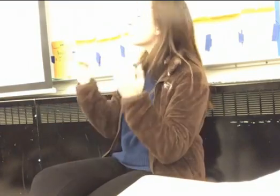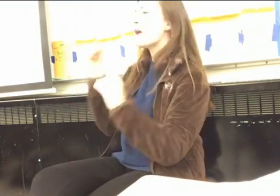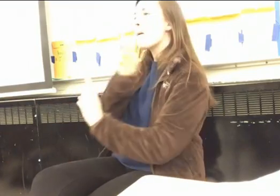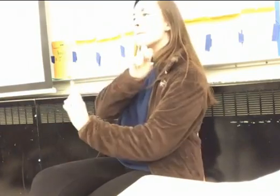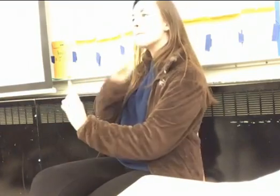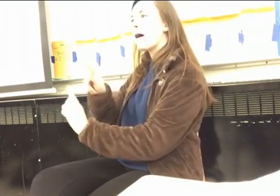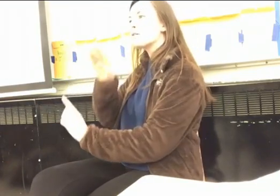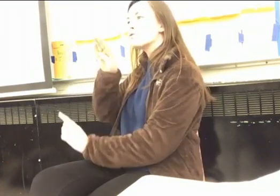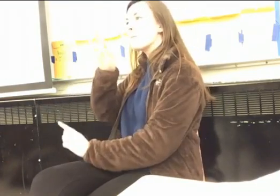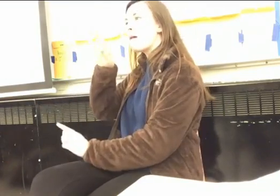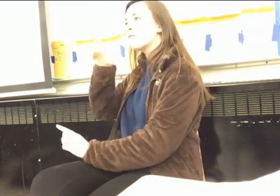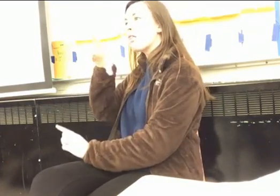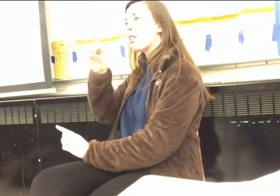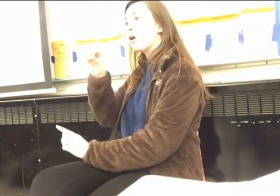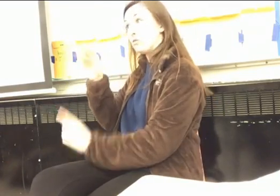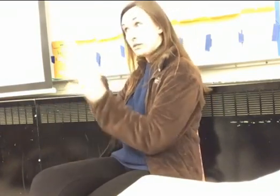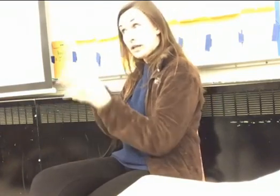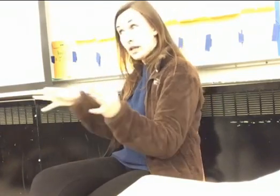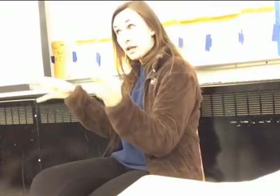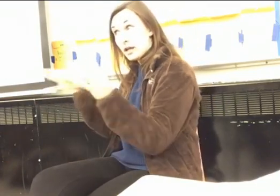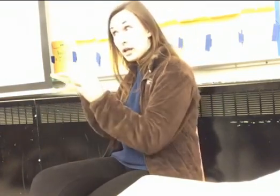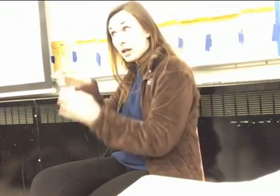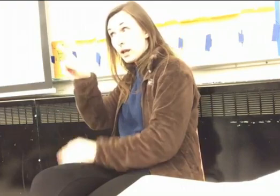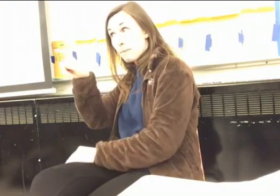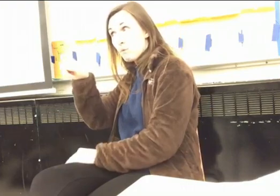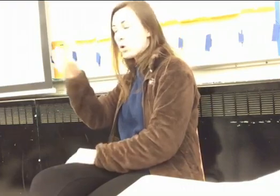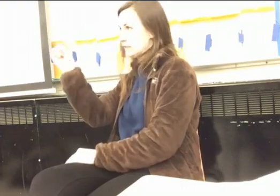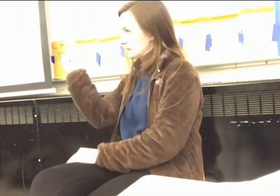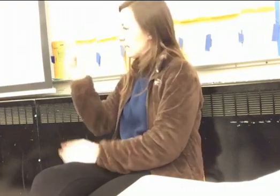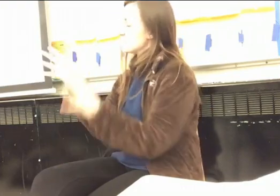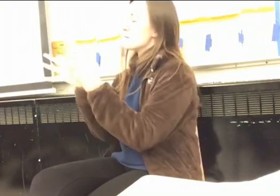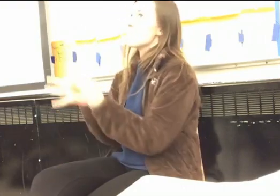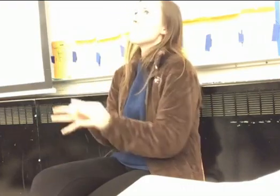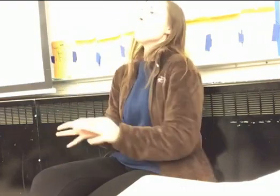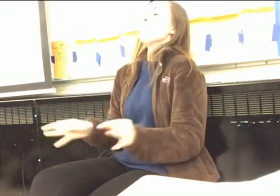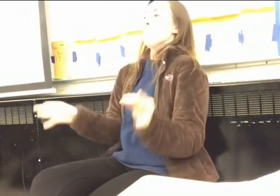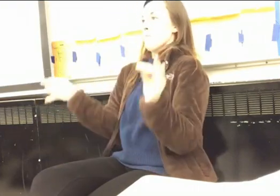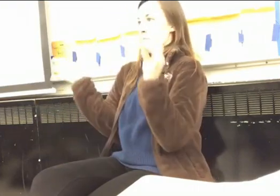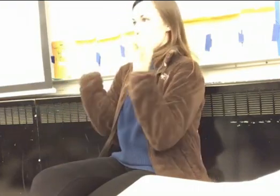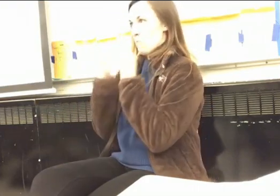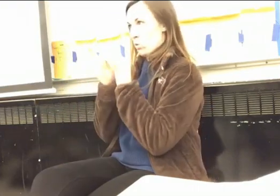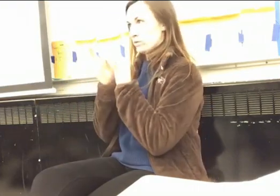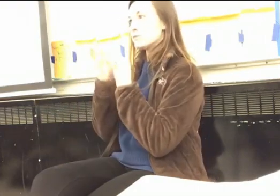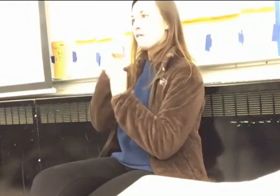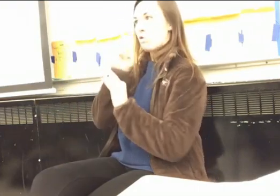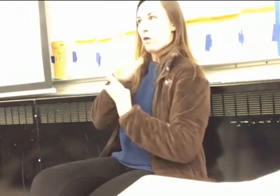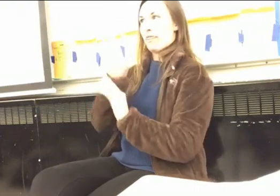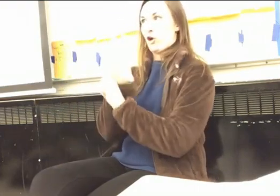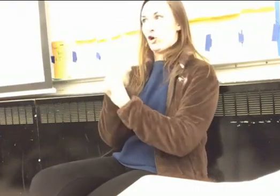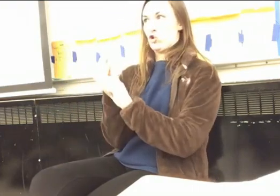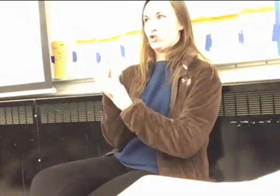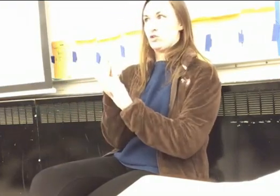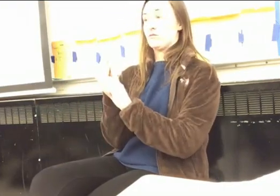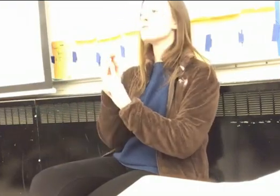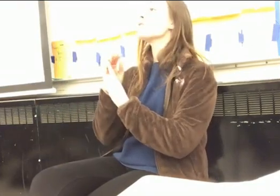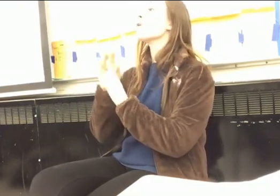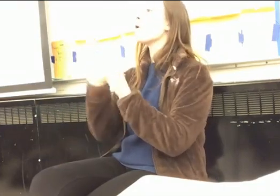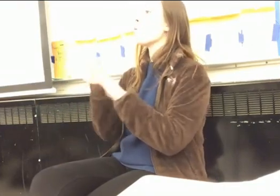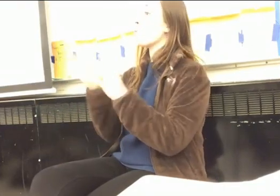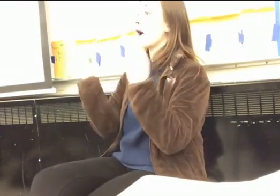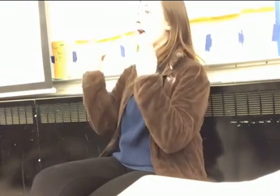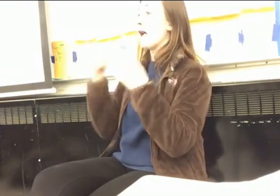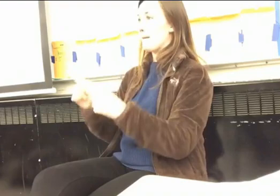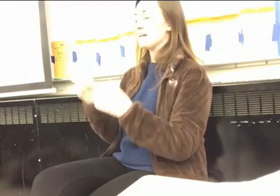Remember, how important is the buffalo? Very important. Very important. Most important. Well, here's what's going to happen. Now it's going to be a